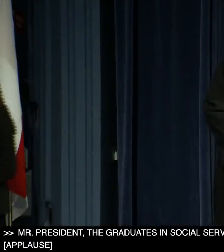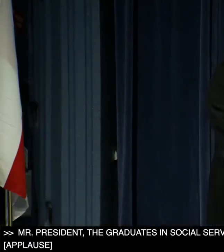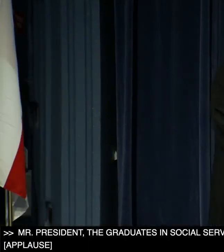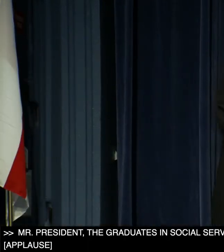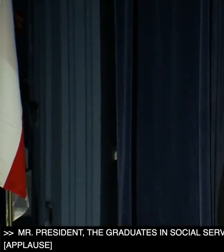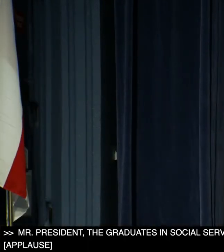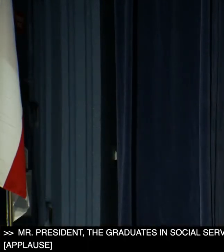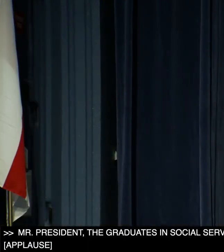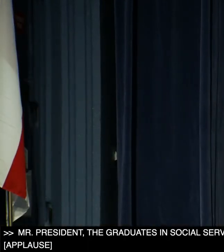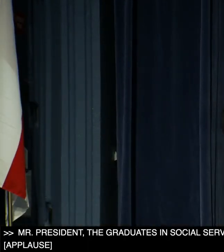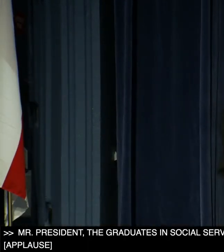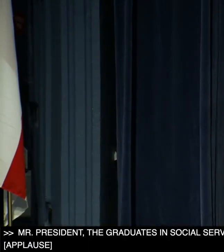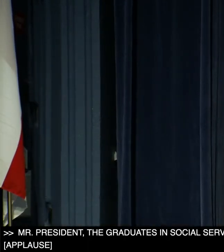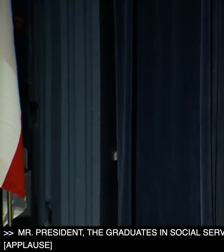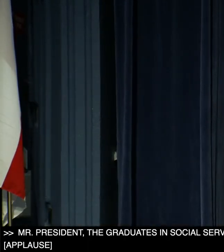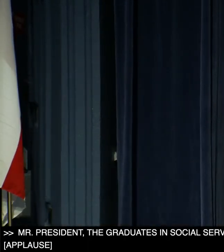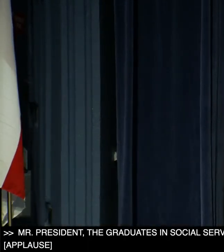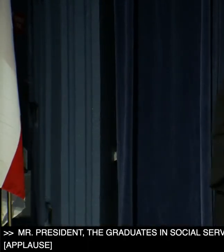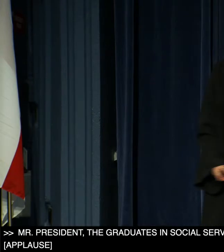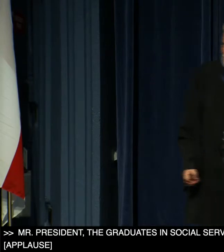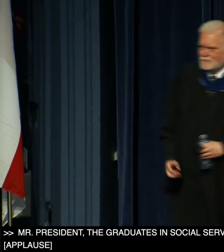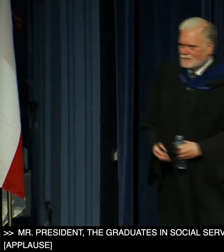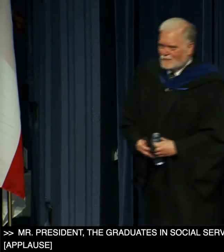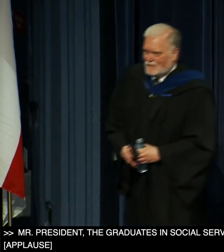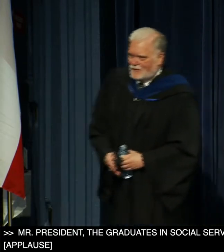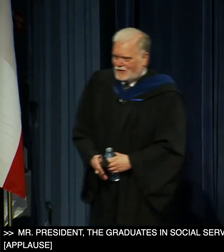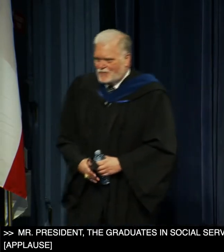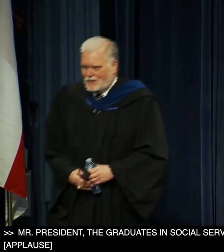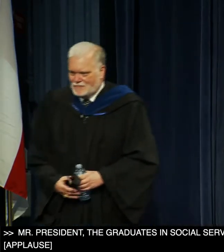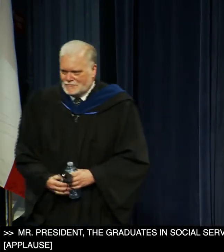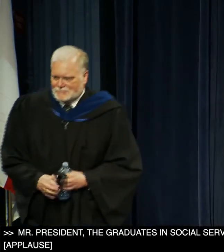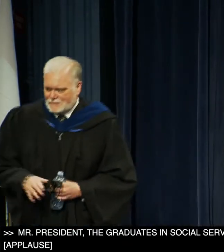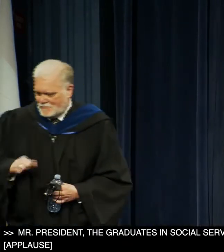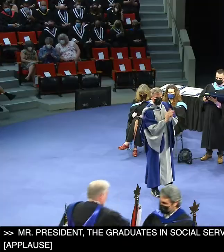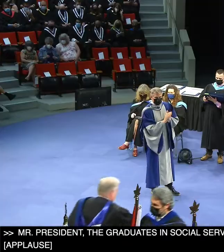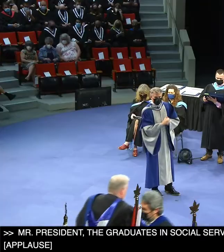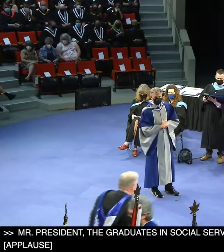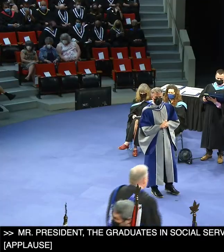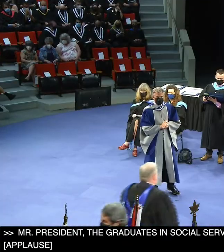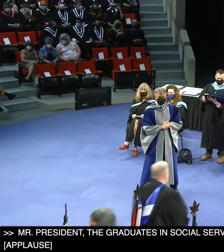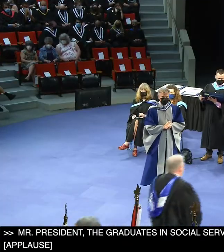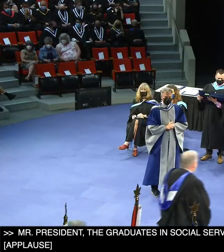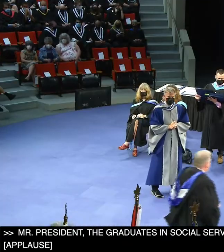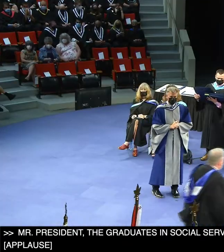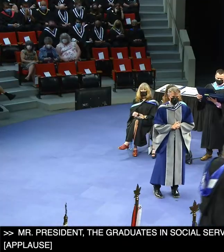like CCEDP, would you please now stand to be recognized?